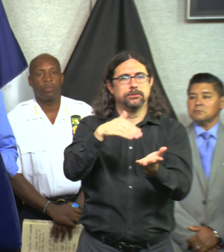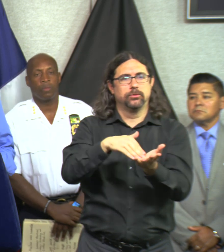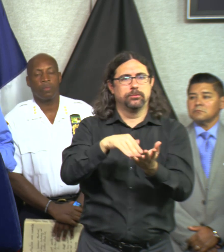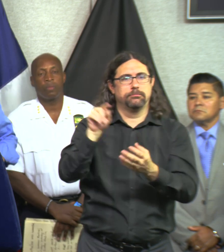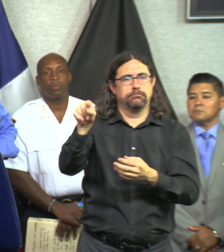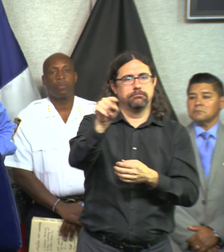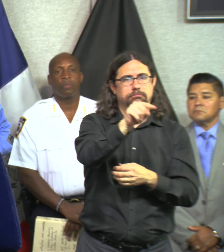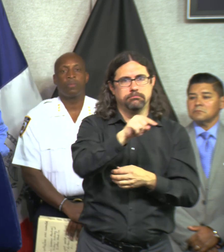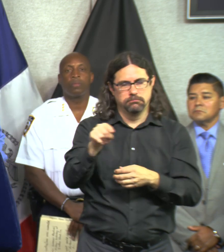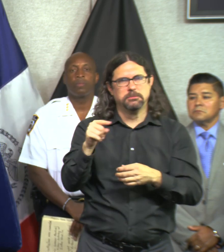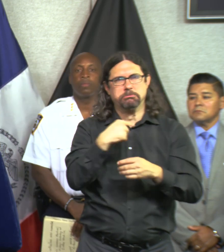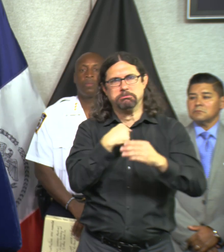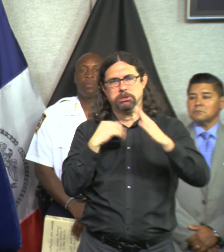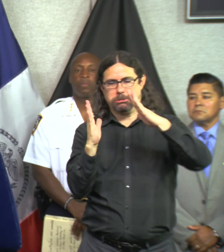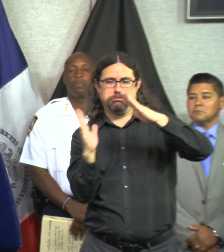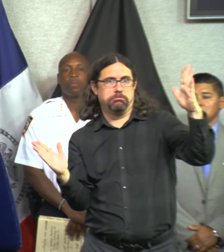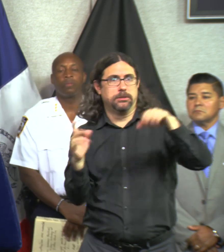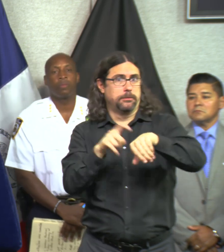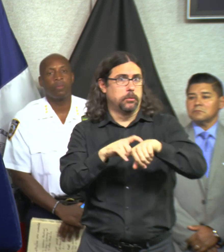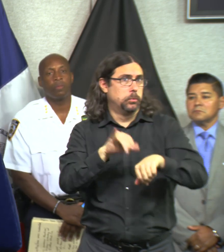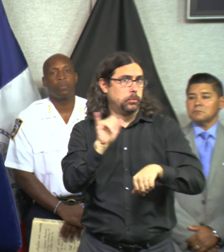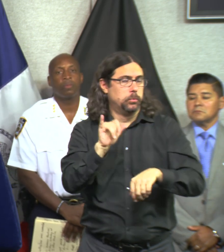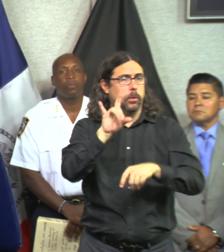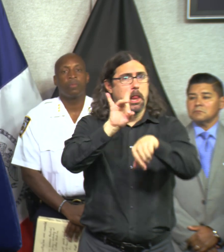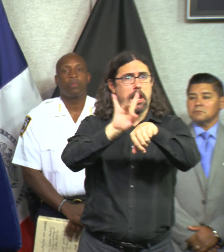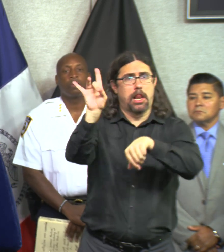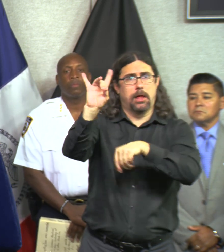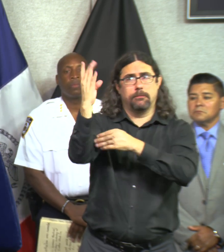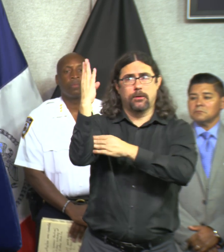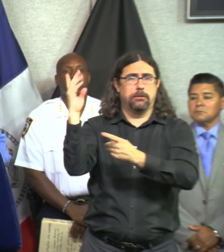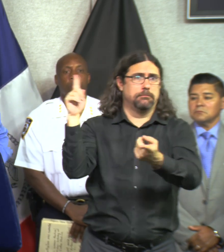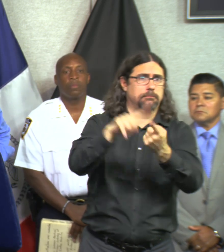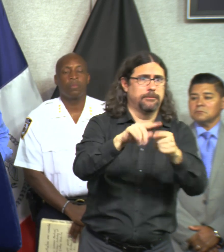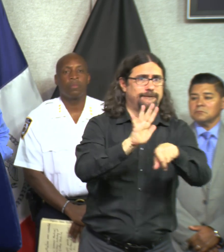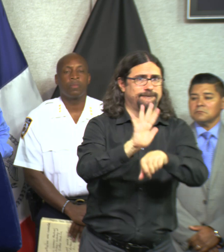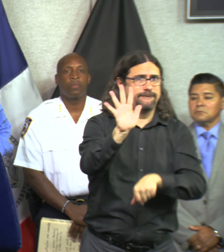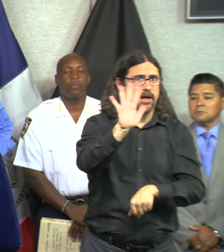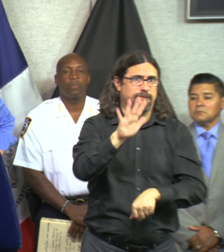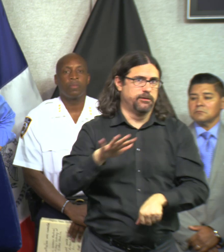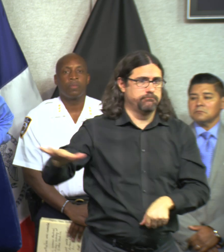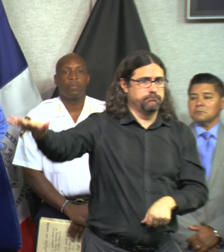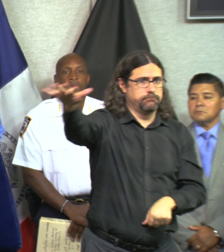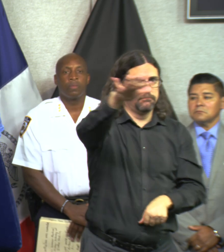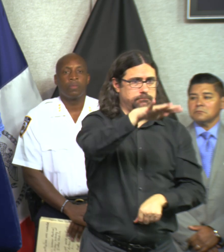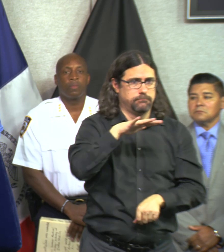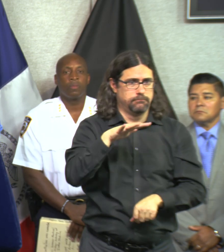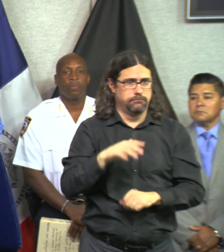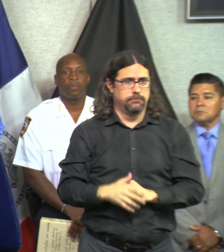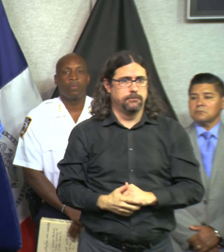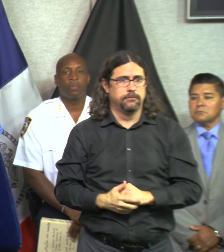can find those locations. You can call 311, or you can go to